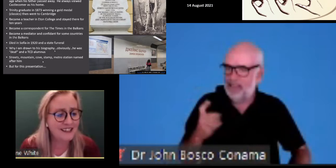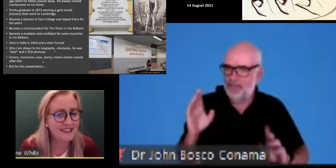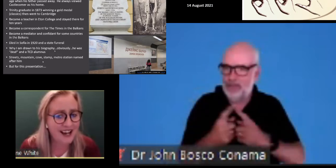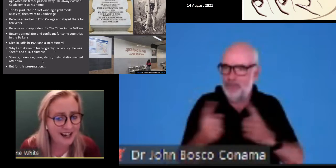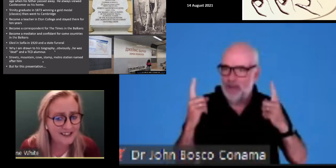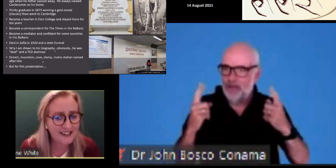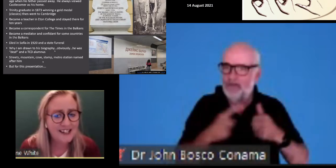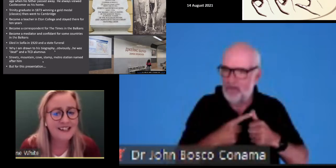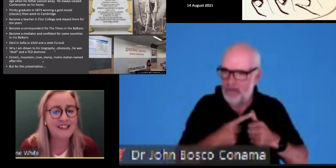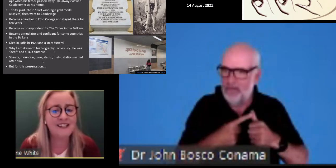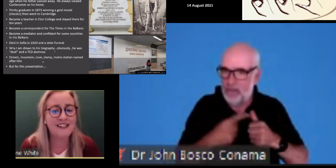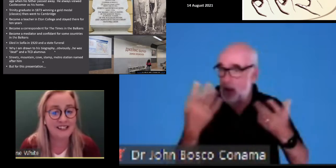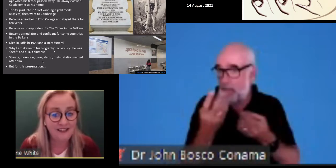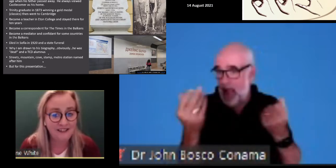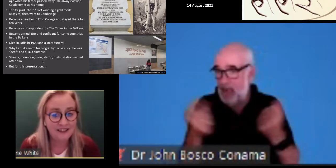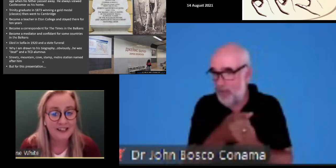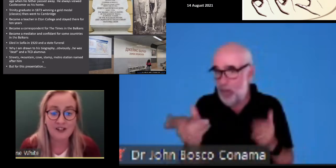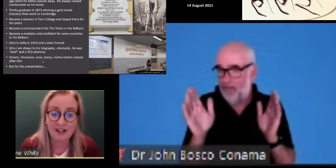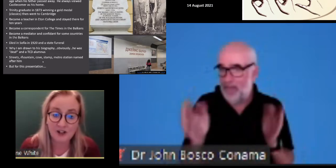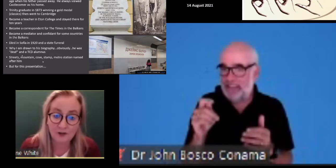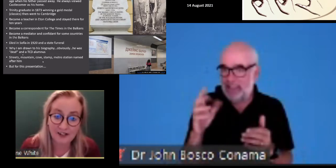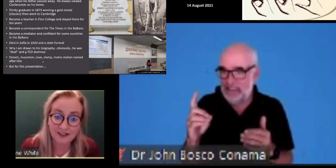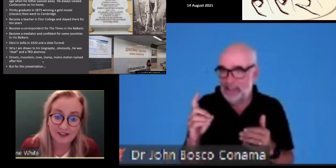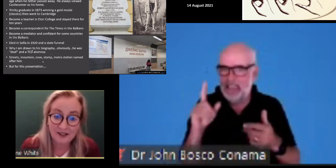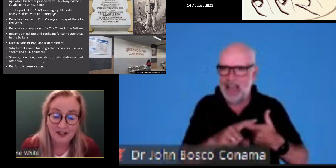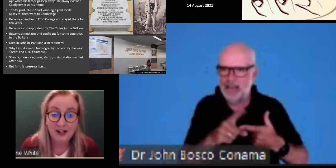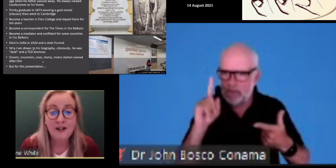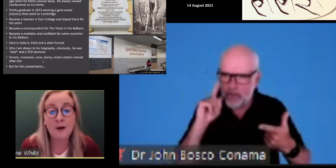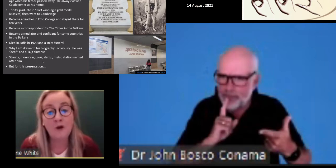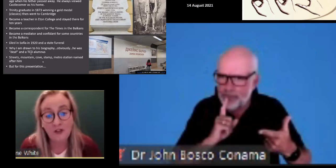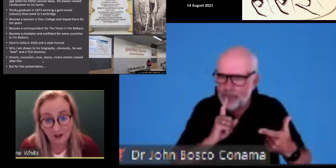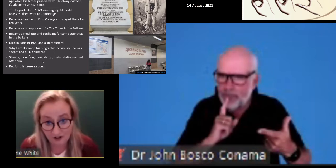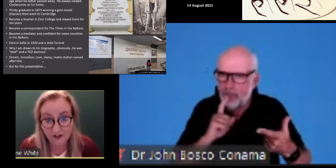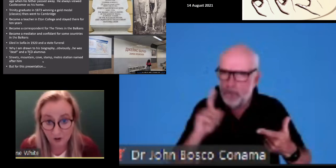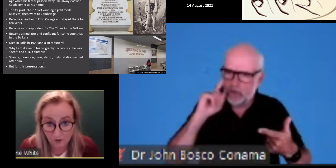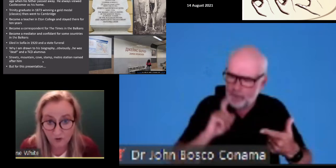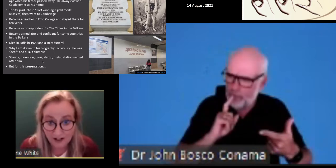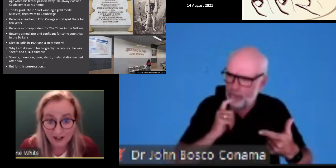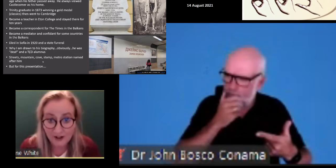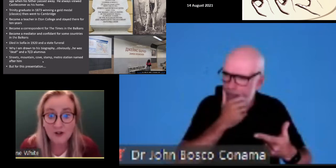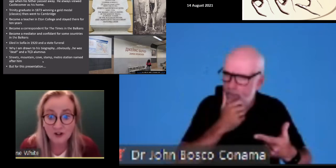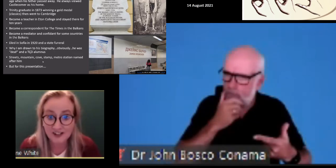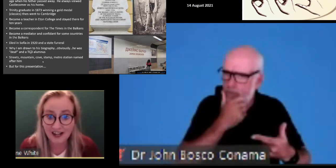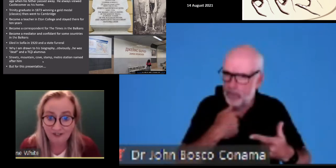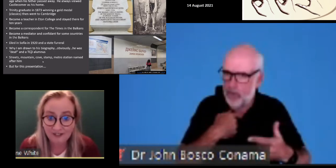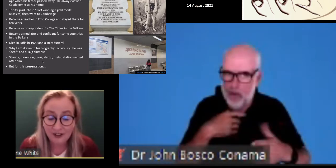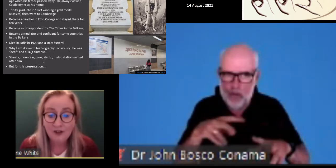is ex-TCD, he's graduated. Now, others, you yourself will